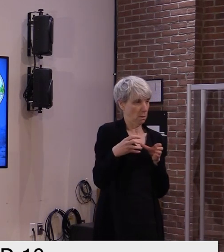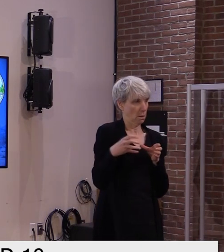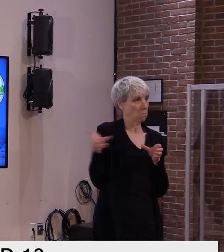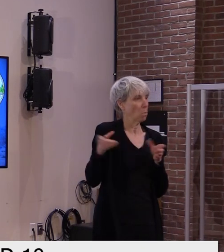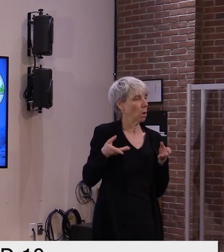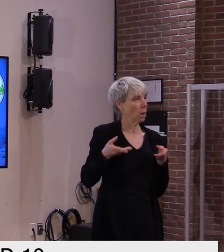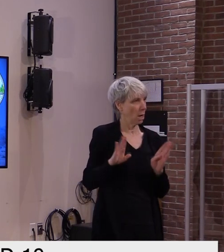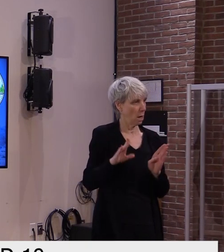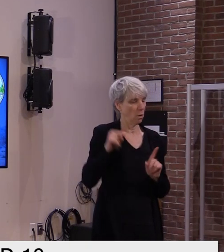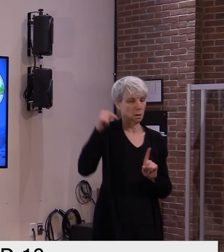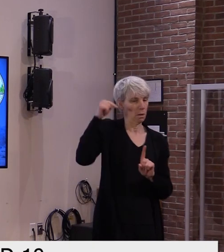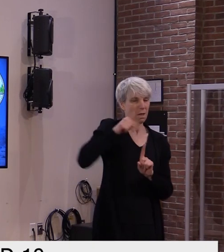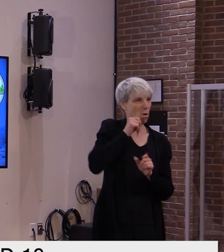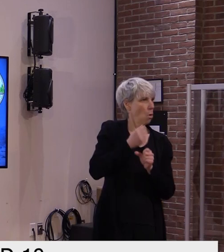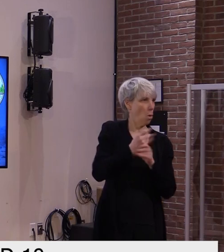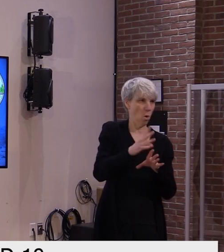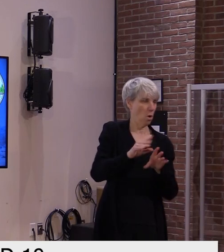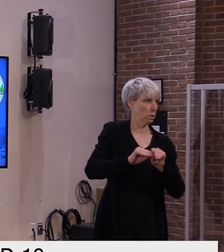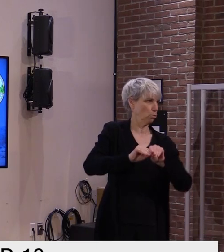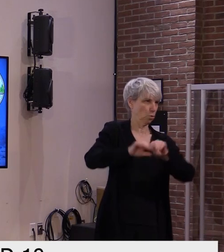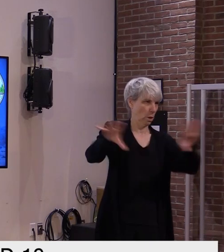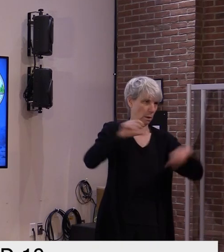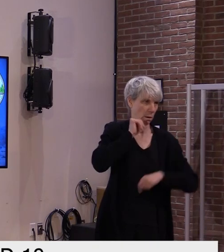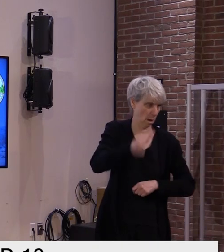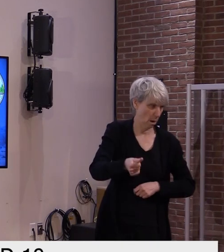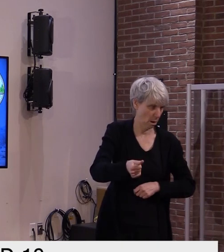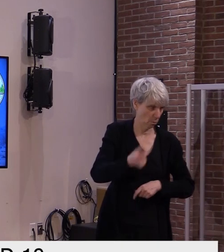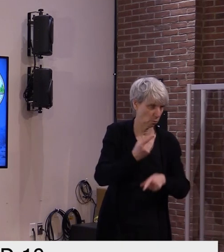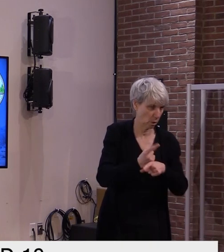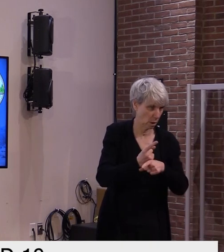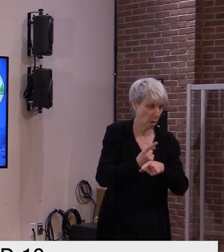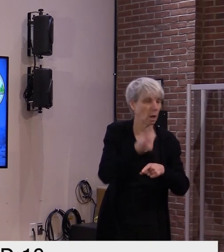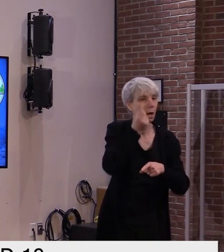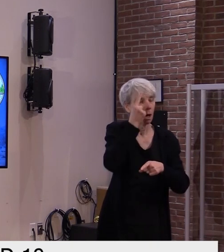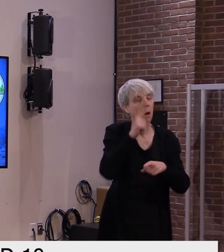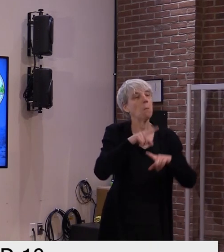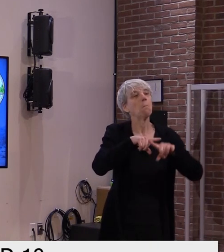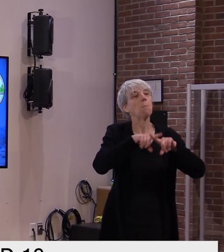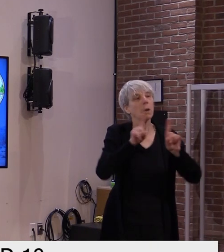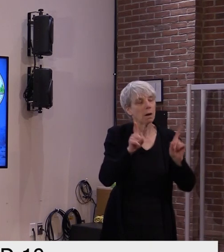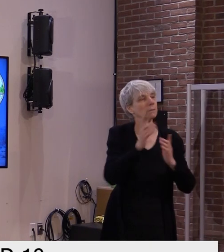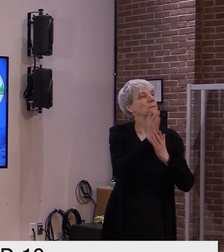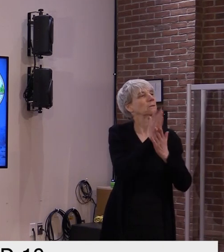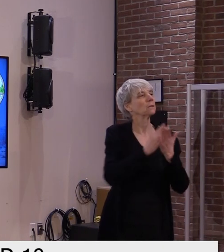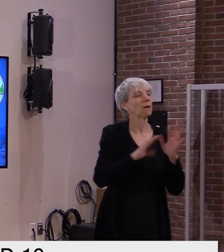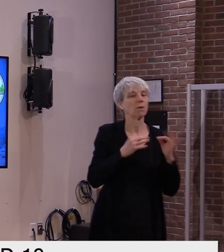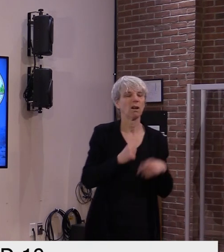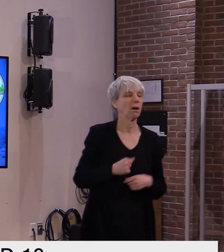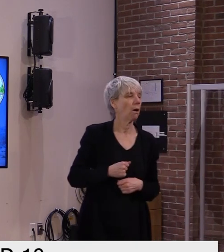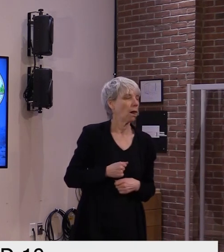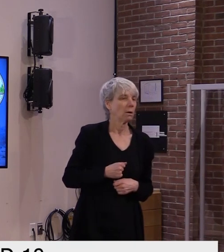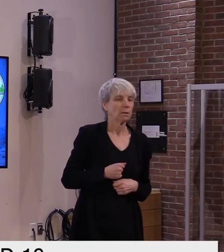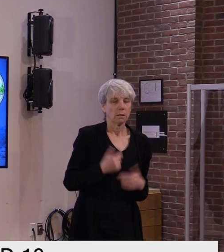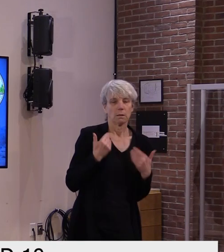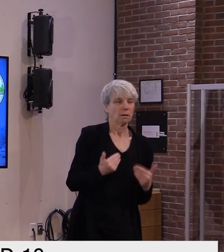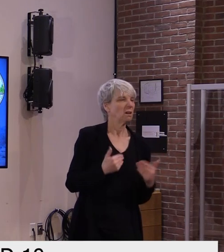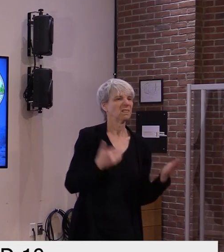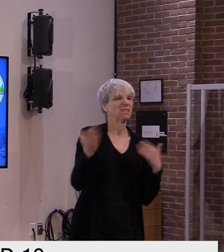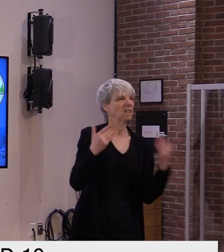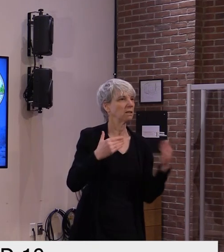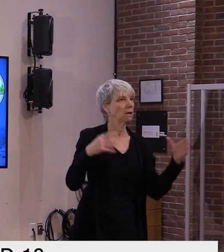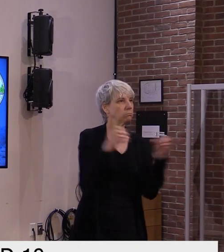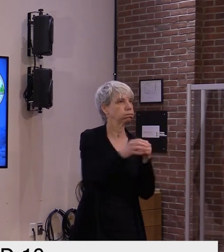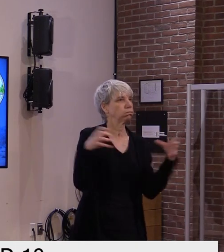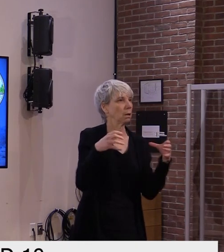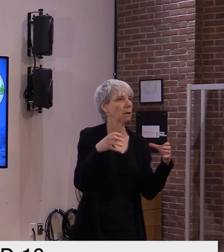not responsible. It's more that there were families that defied even those restrictions and had more people.